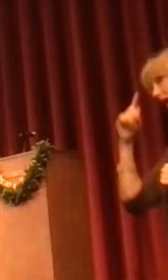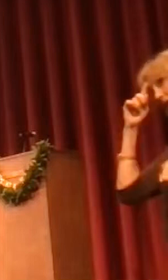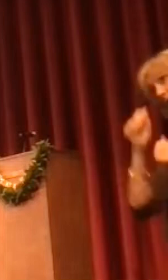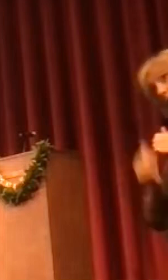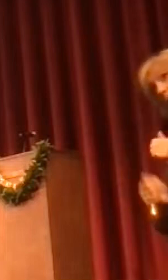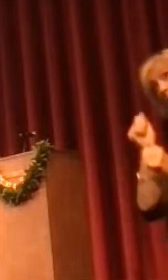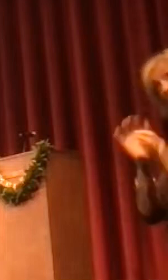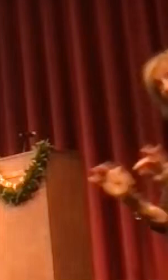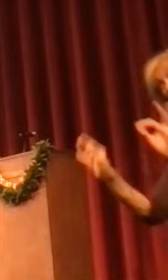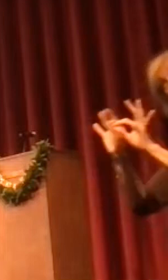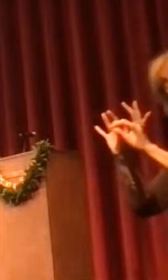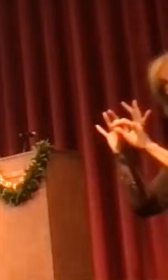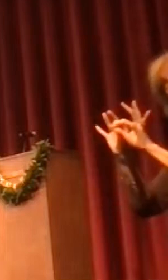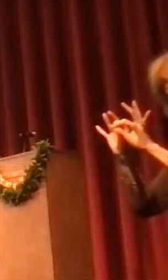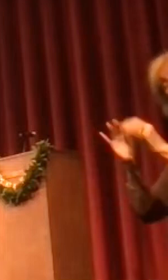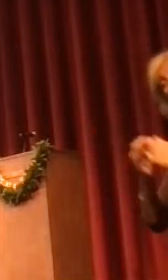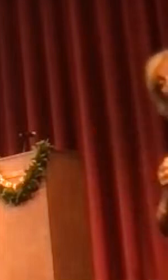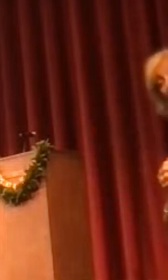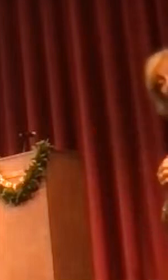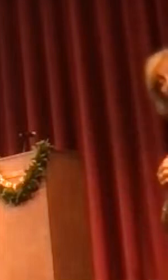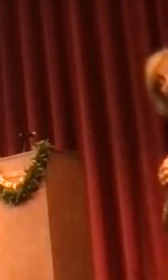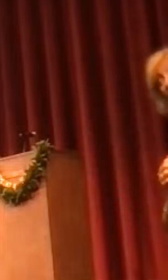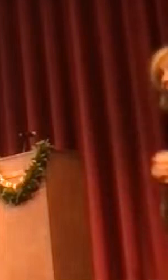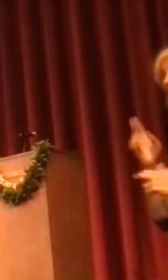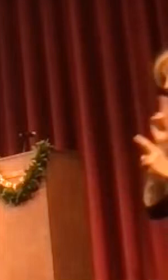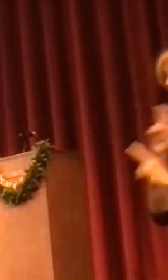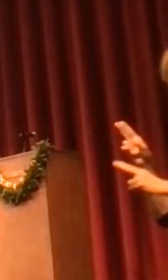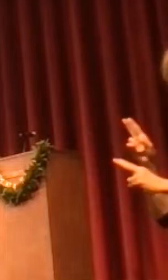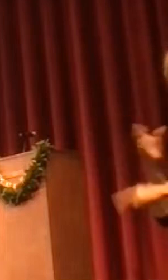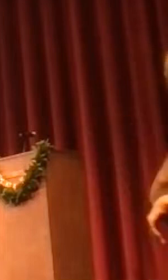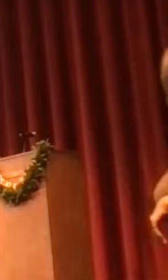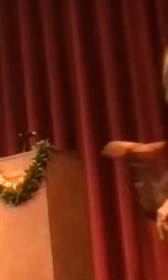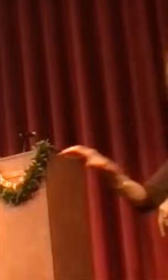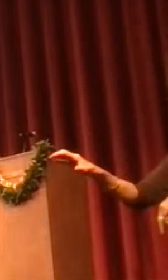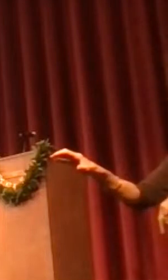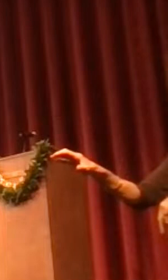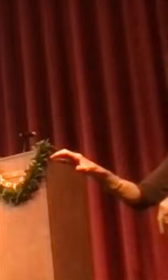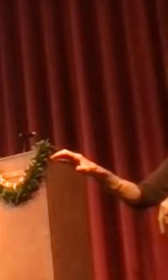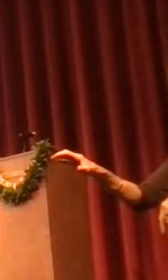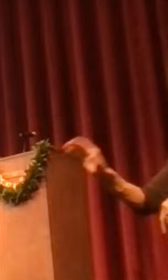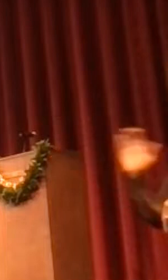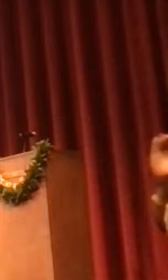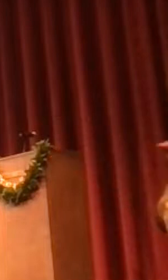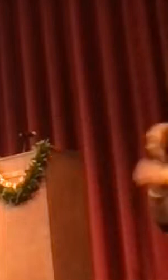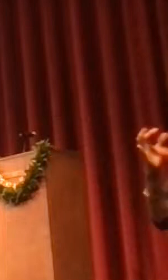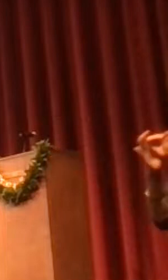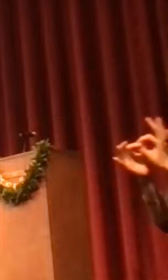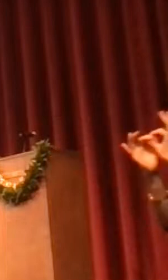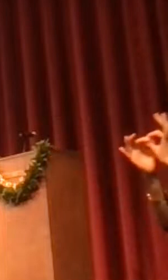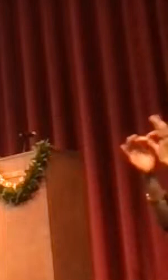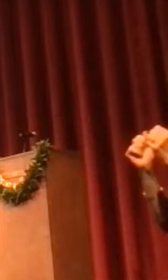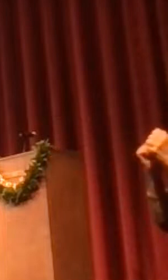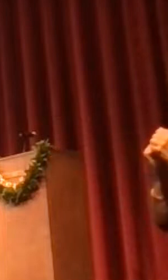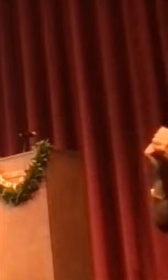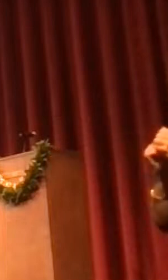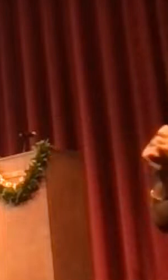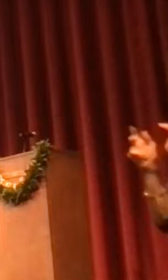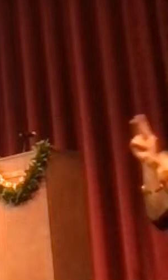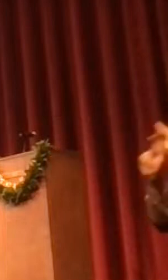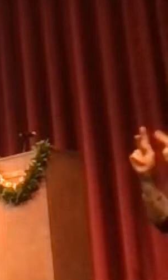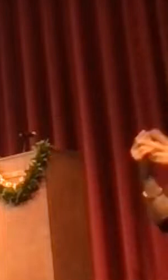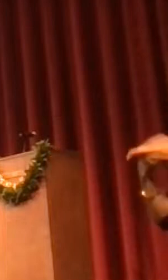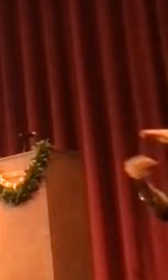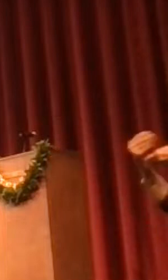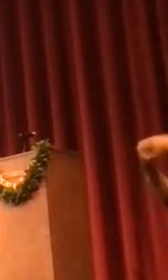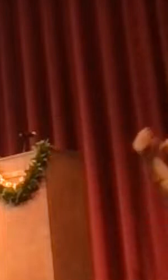most importantly, it honors and empowers our connection to all those who came before